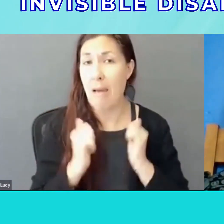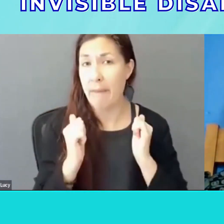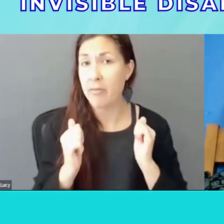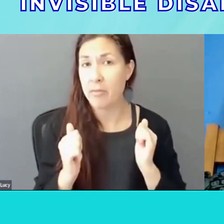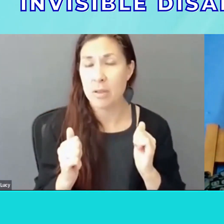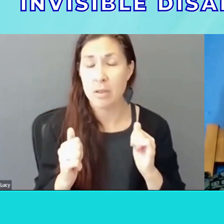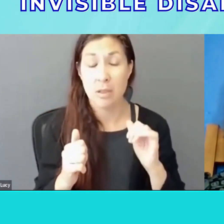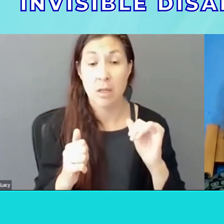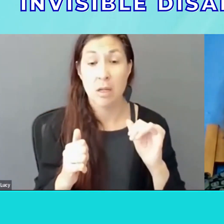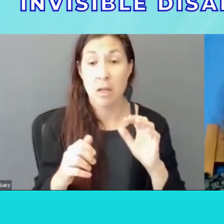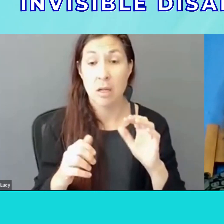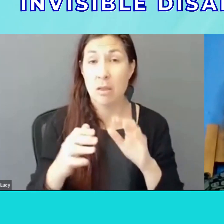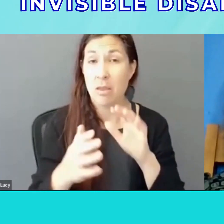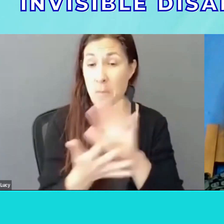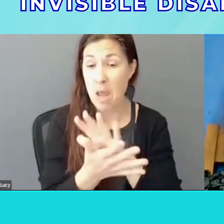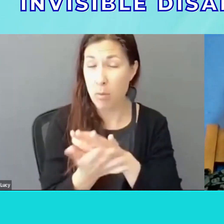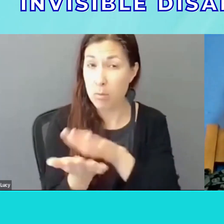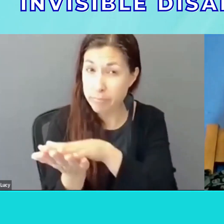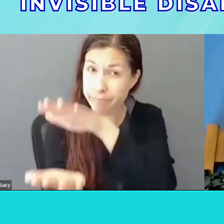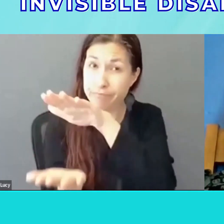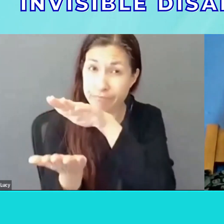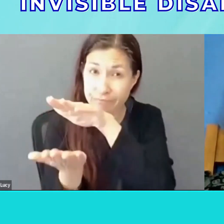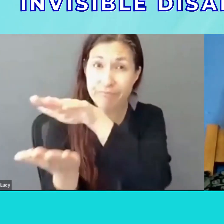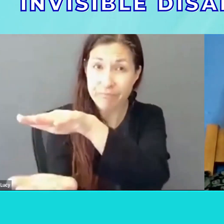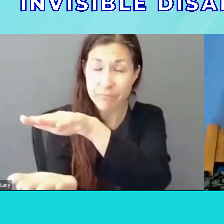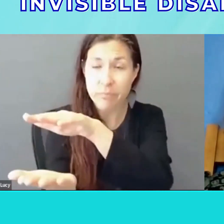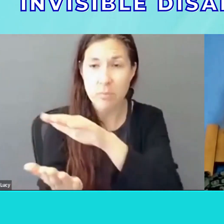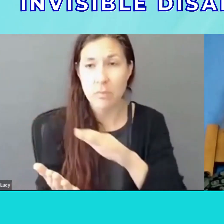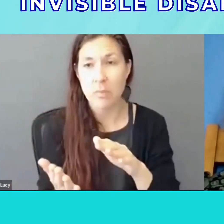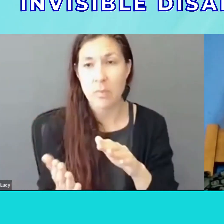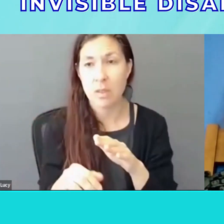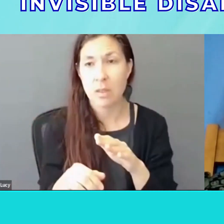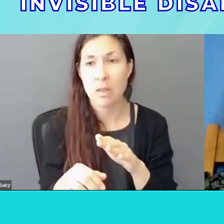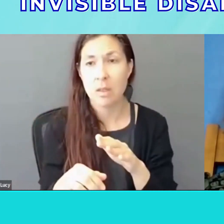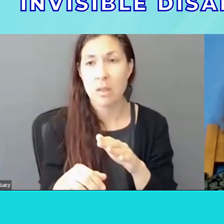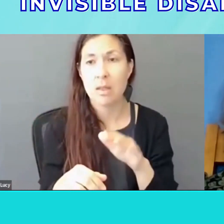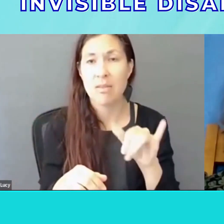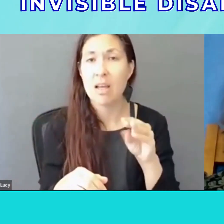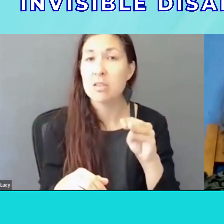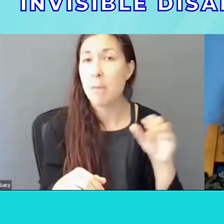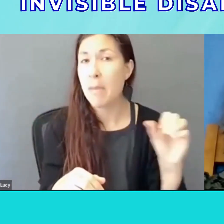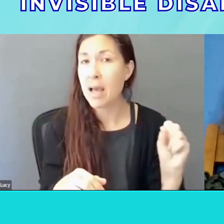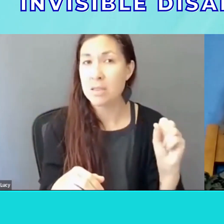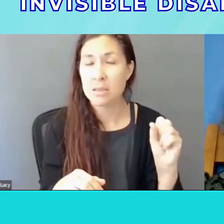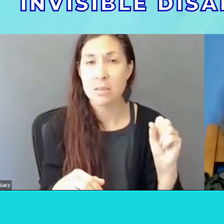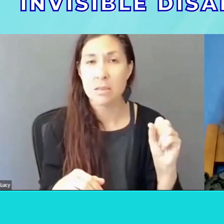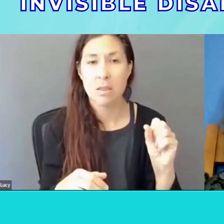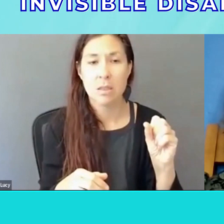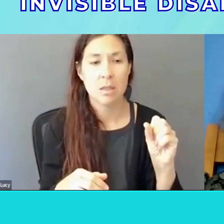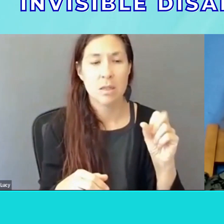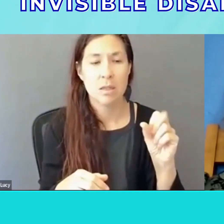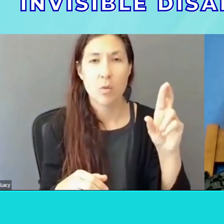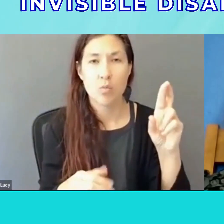because I want to hear the Q&A and I want to hear more from our other panelists.